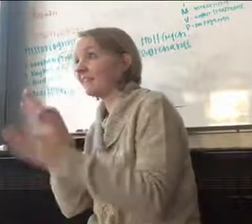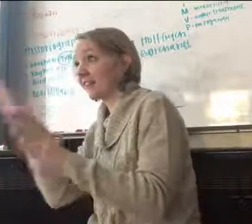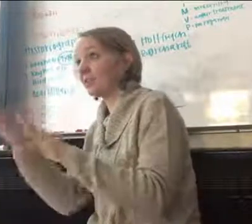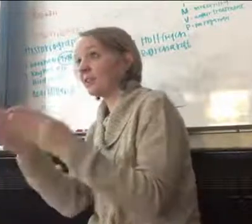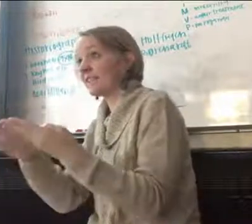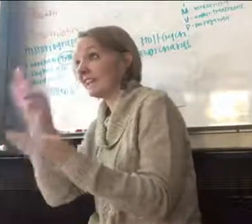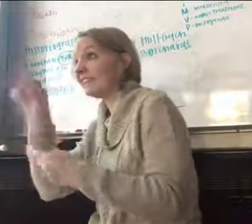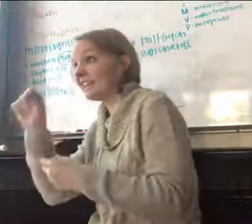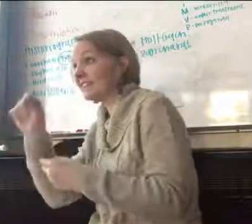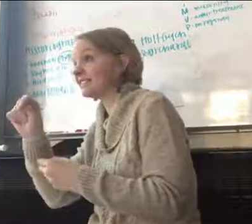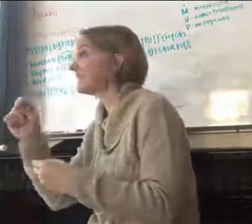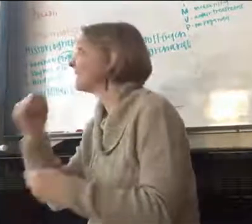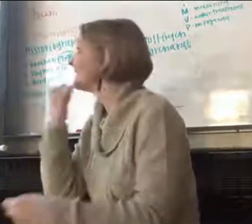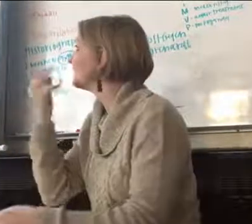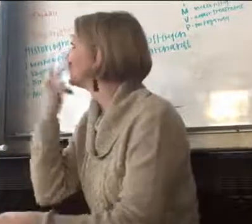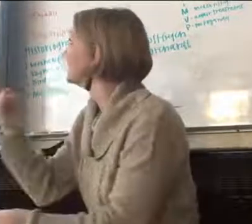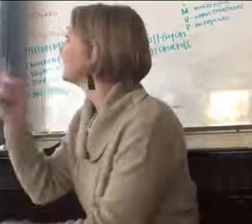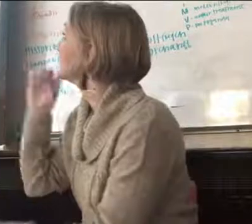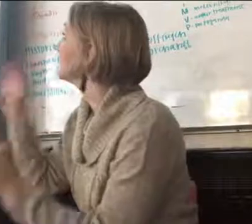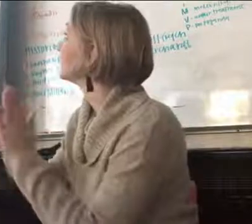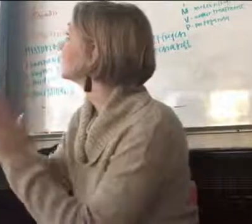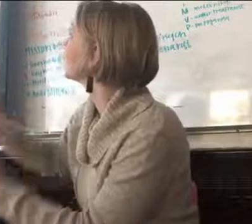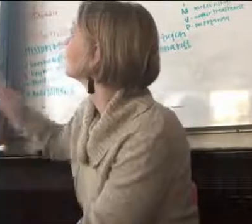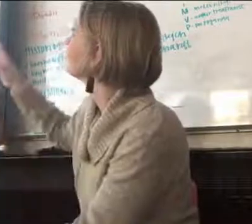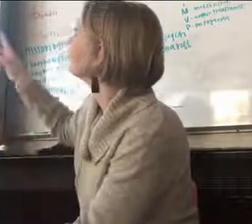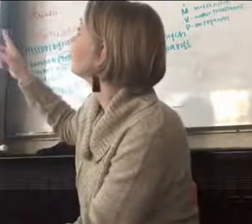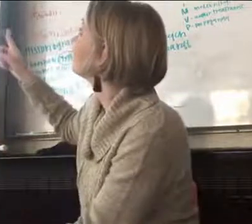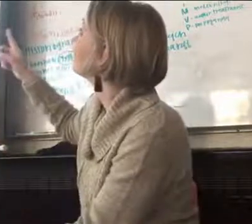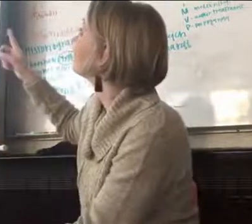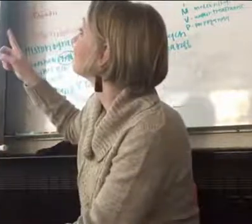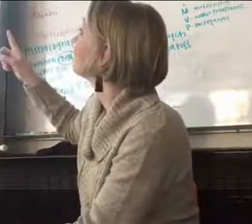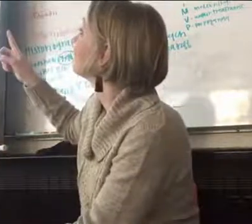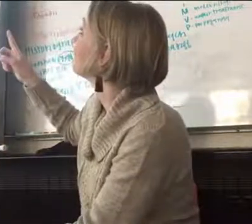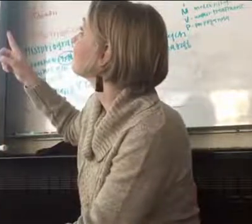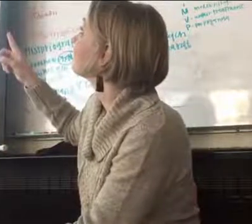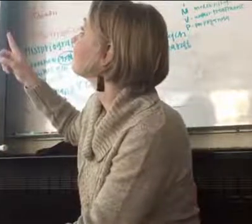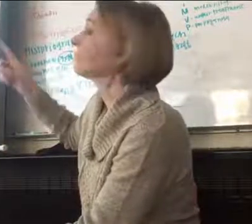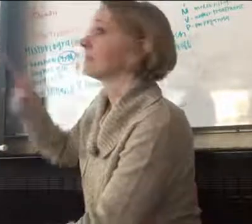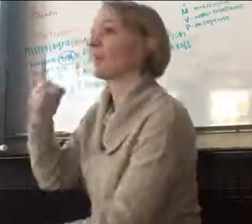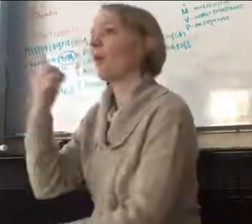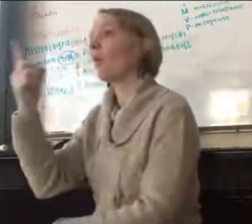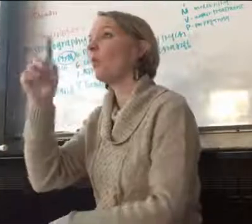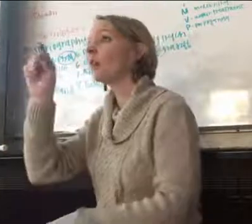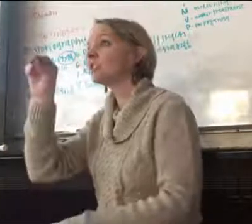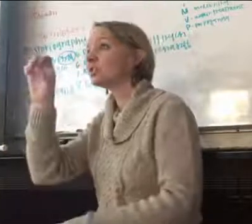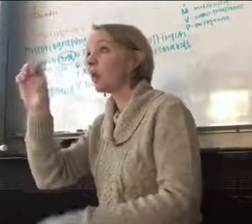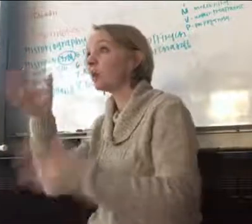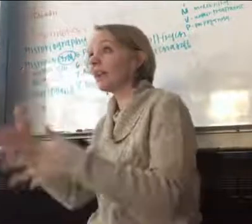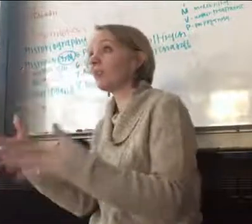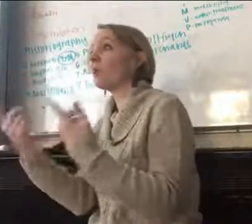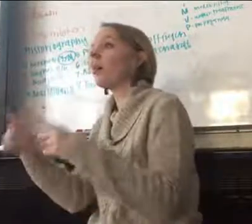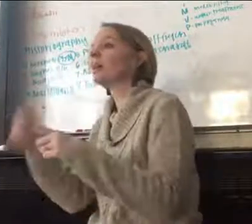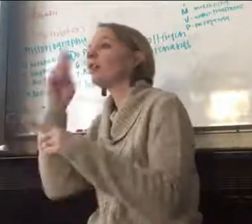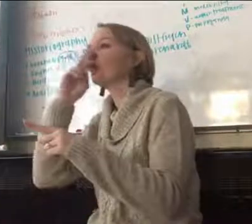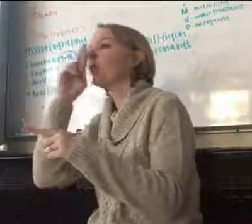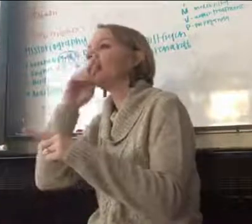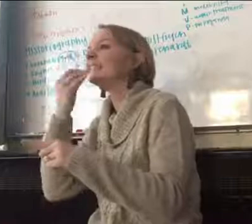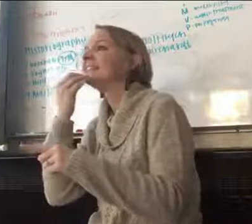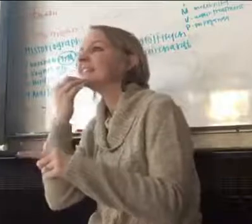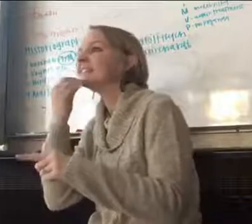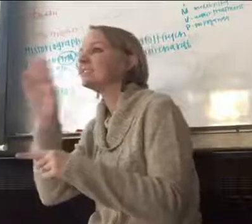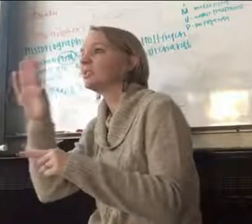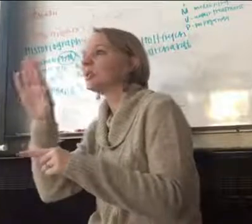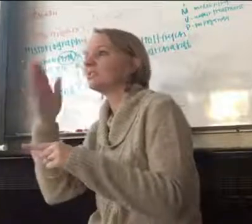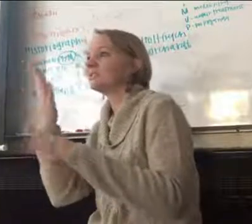feet. And if you look at this picture right here, you can actually see it because it actually only has one toe left. As they begin to eat away all that